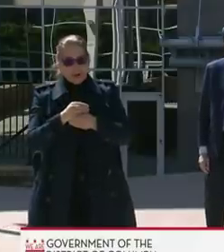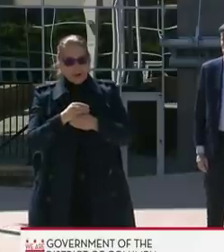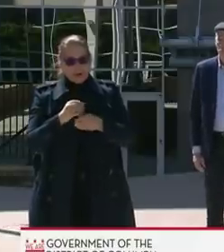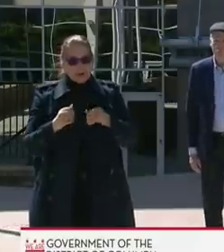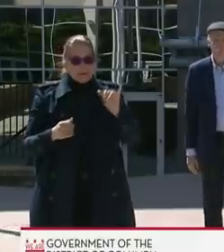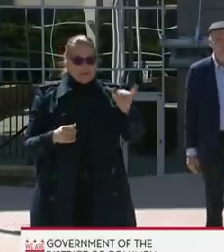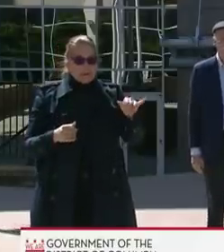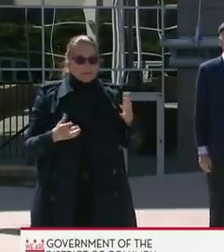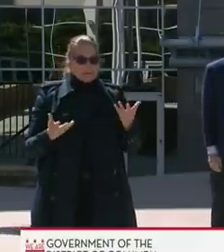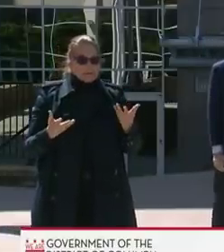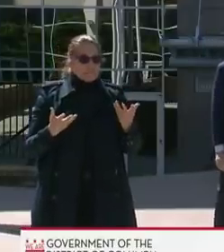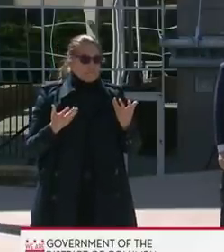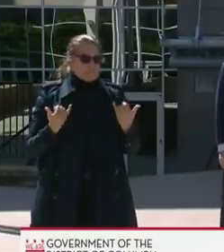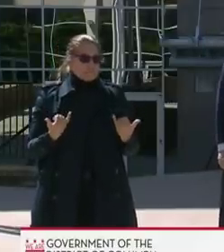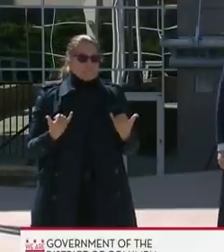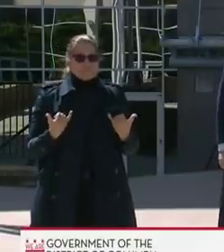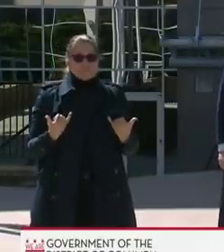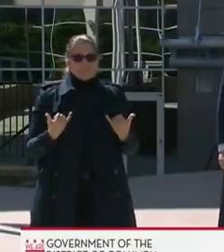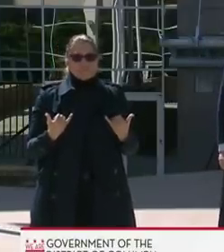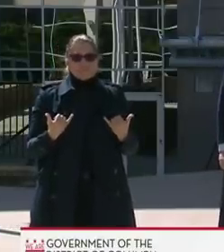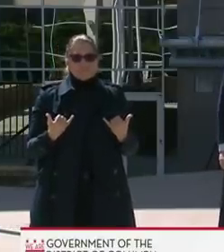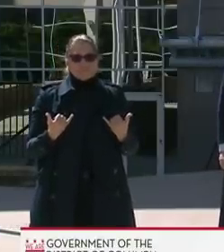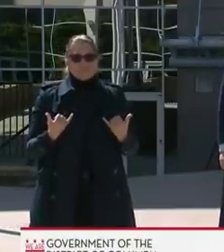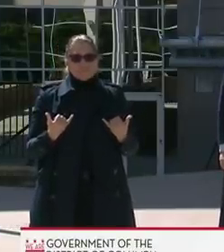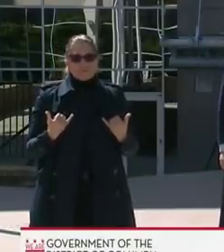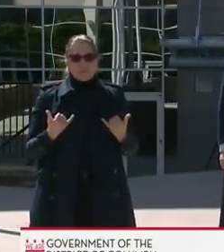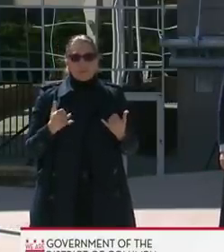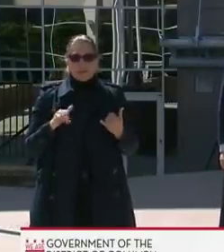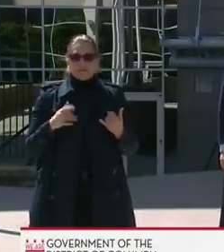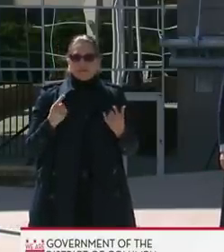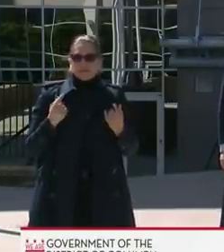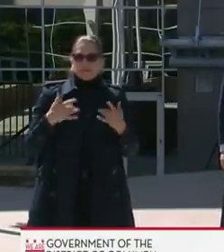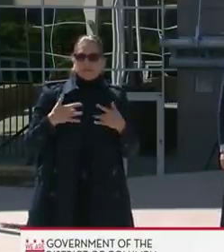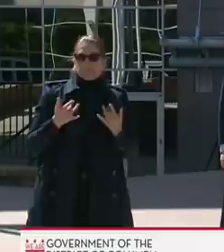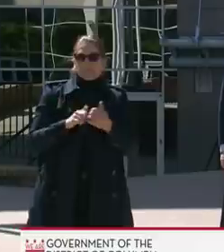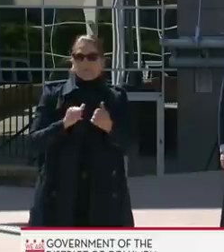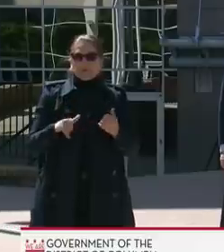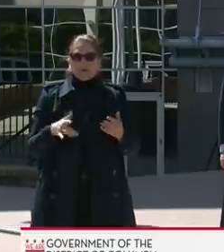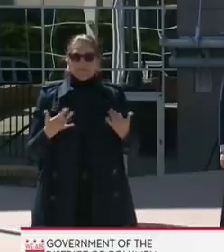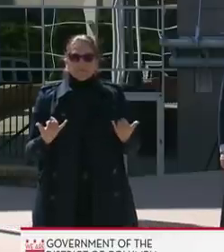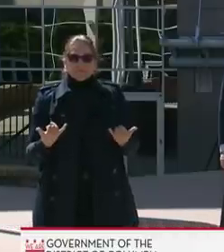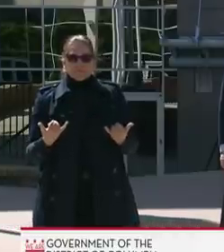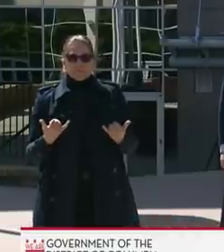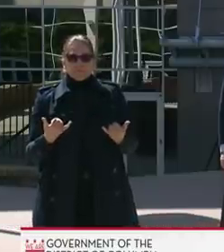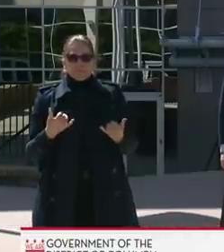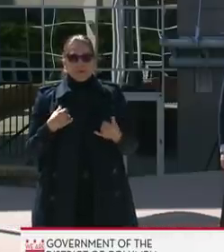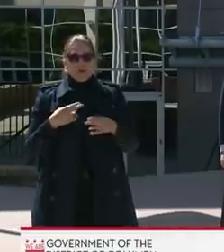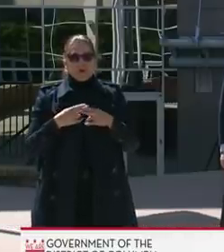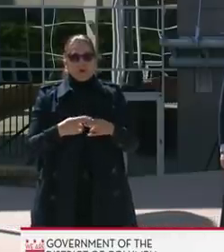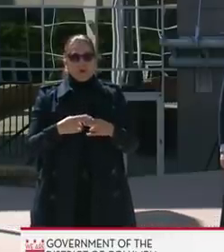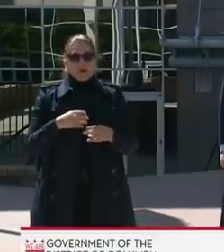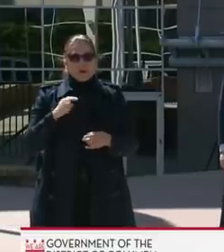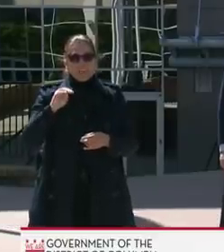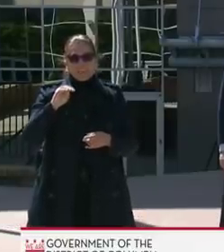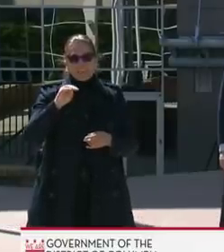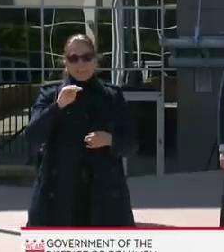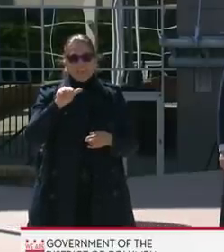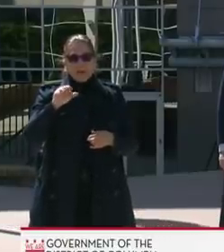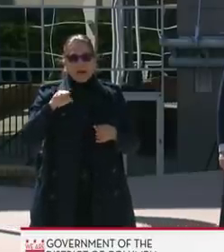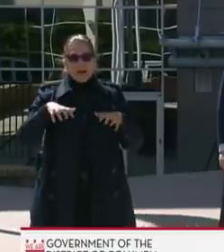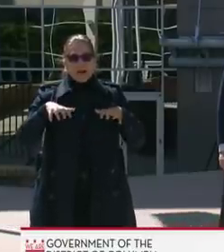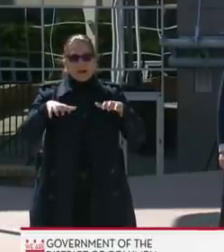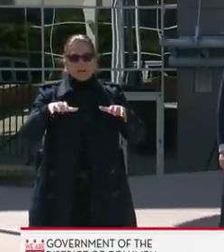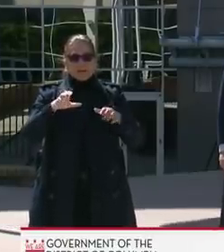be looking at a what I call a mass care site, or frequently called an alternate care